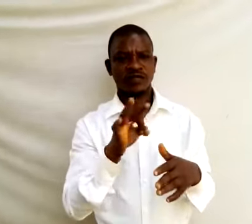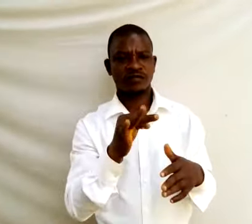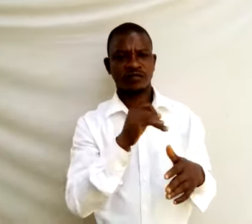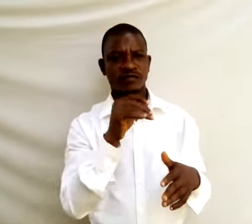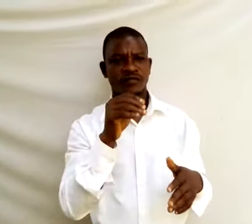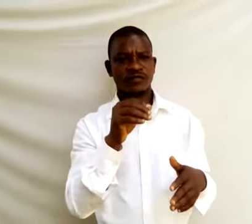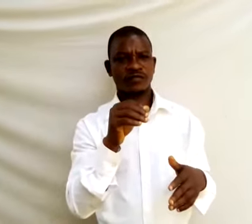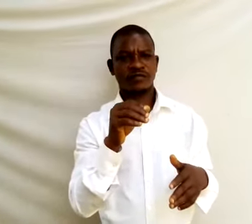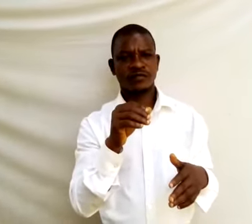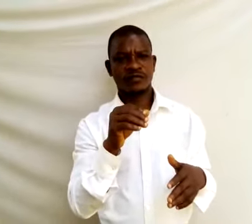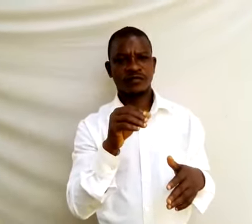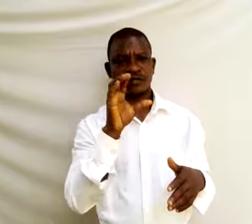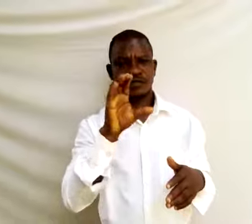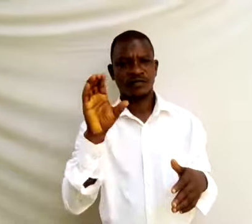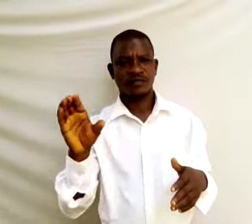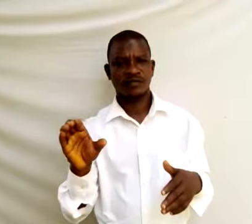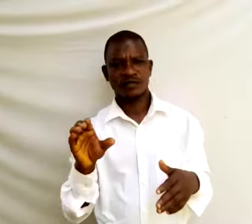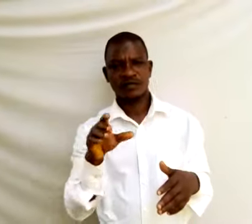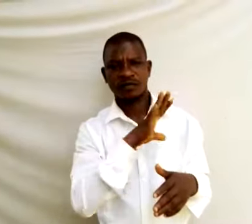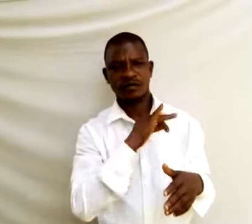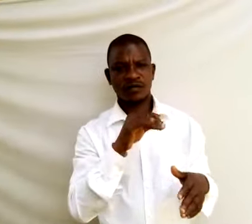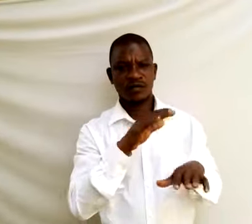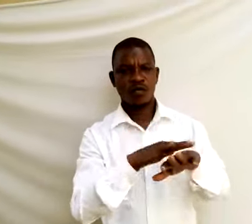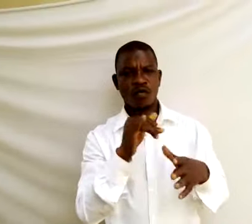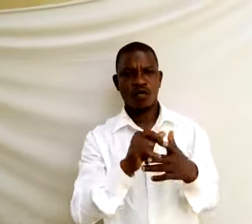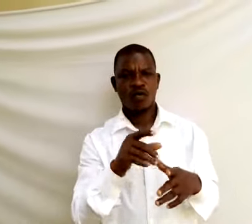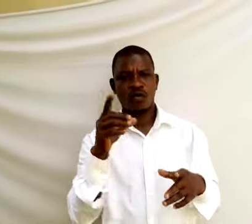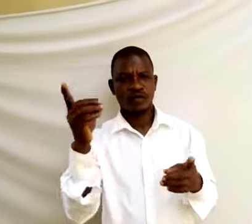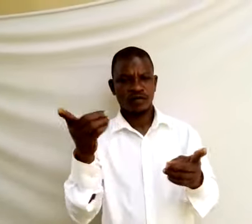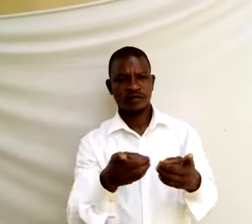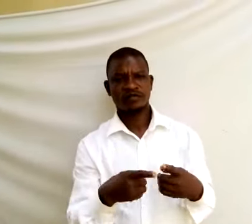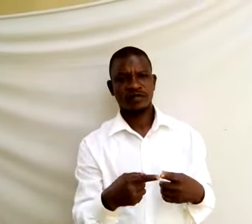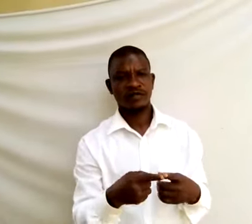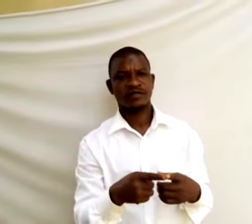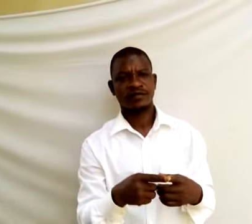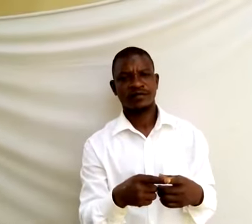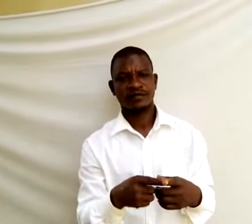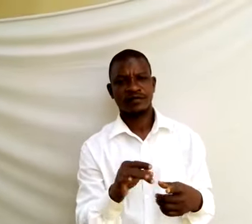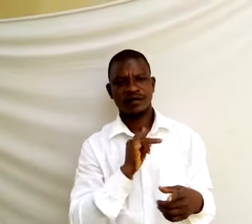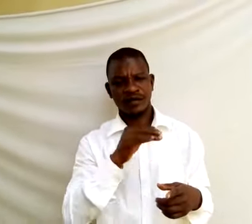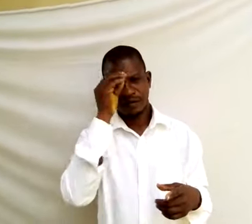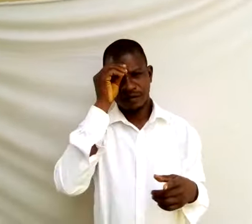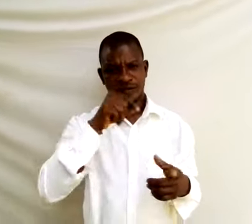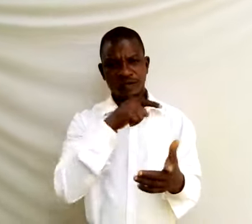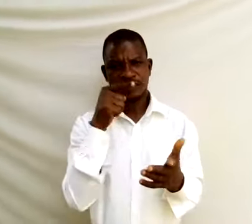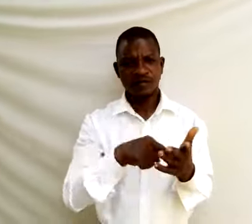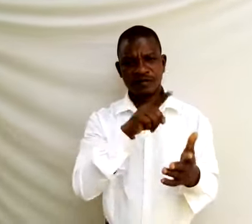of Coca-Cola on demand. I hope these questions are